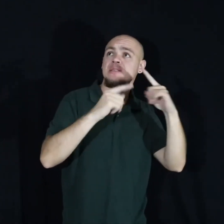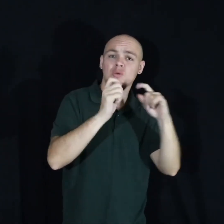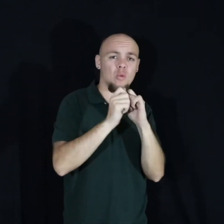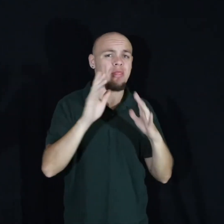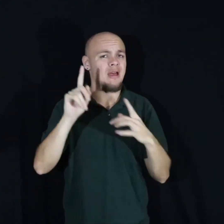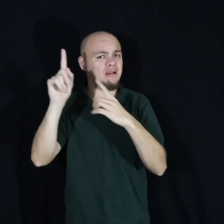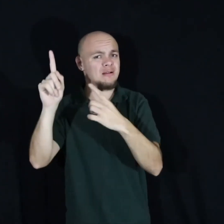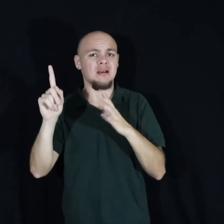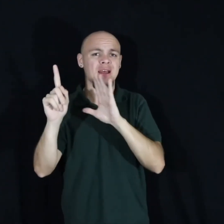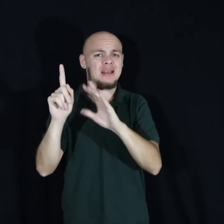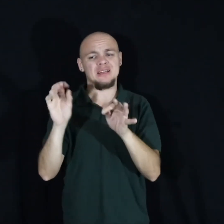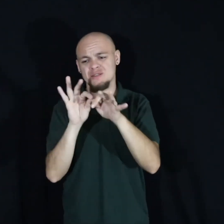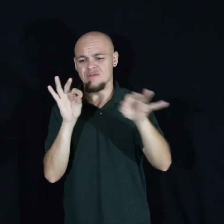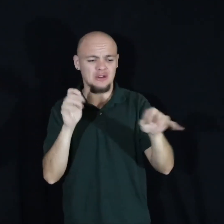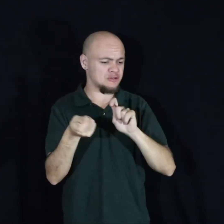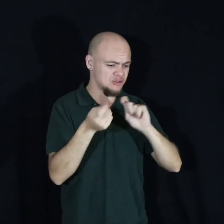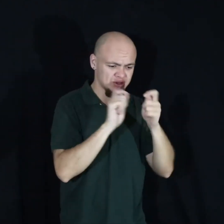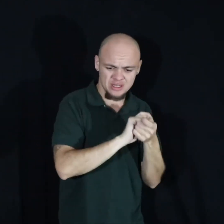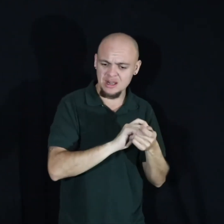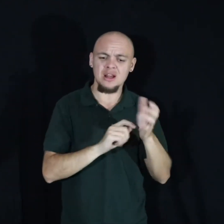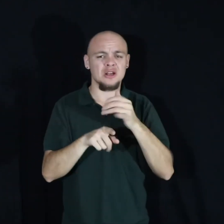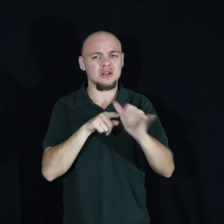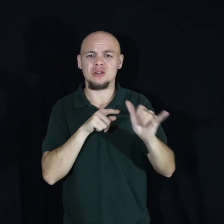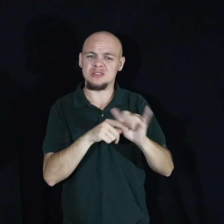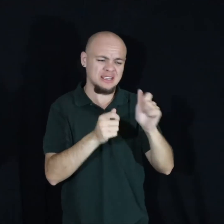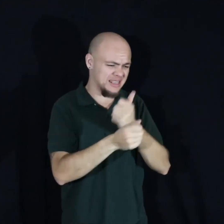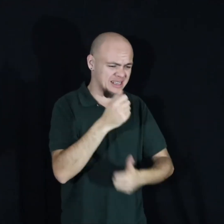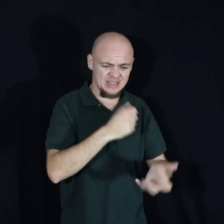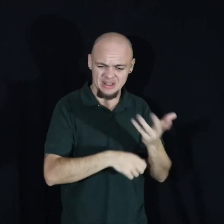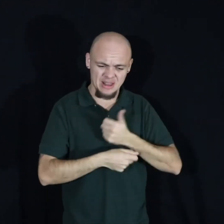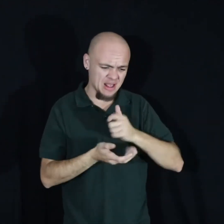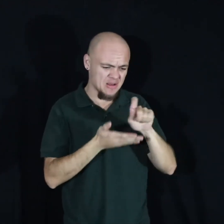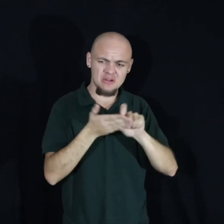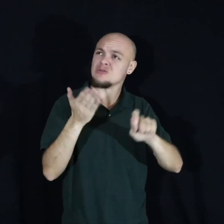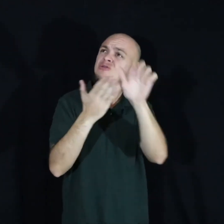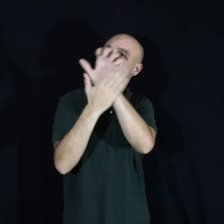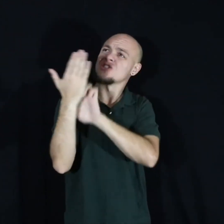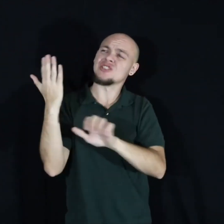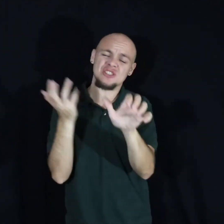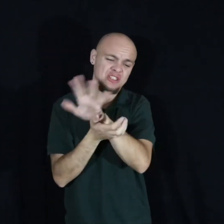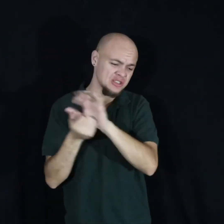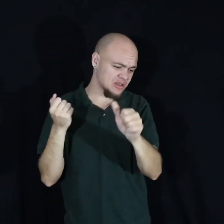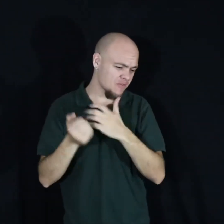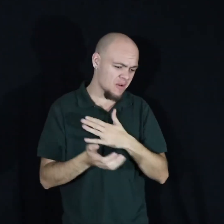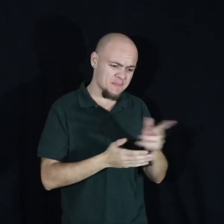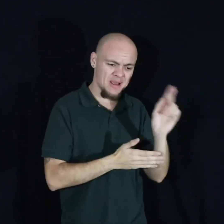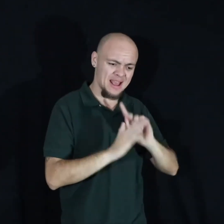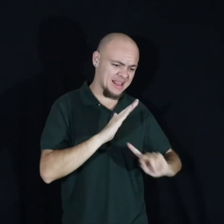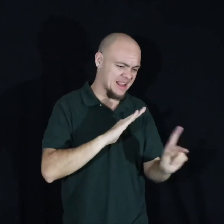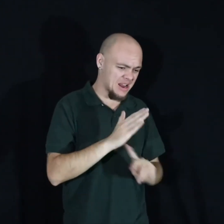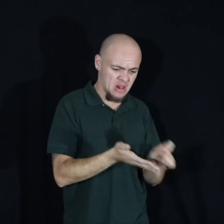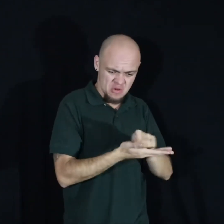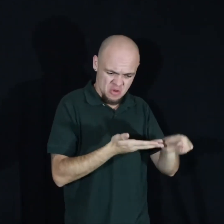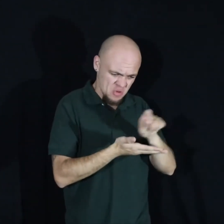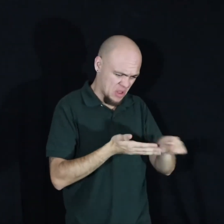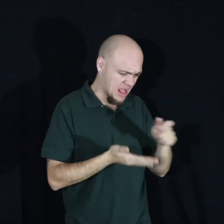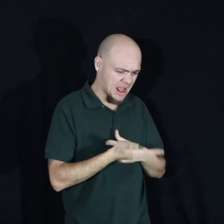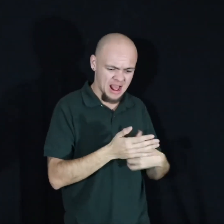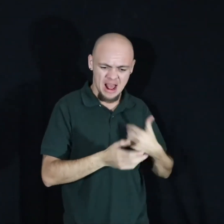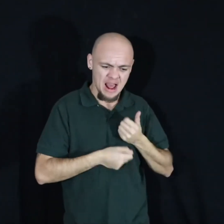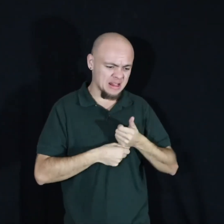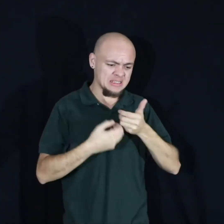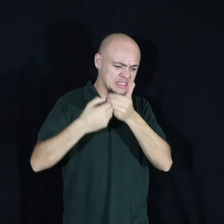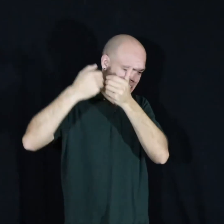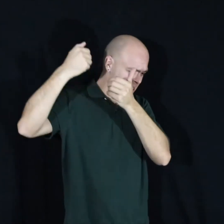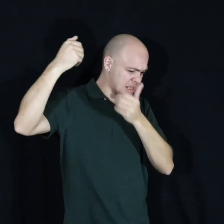I perverted his verse, cursed his cursive, scratched out the poet's script for my kindergarten penmanship. I cracked open a chasm between